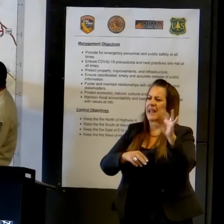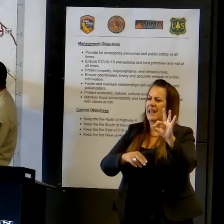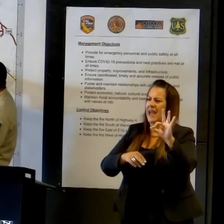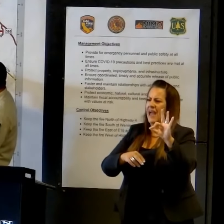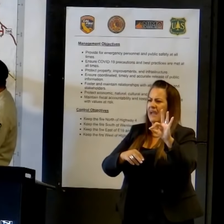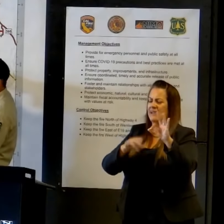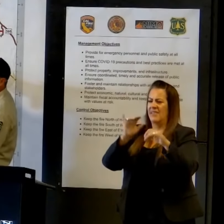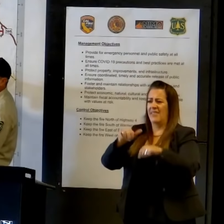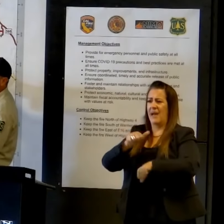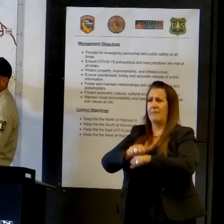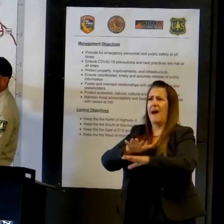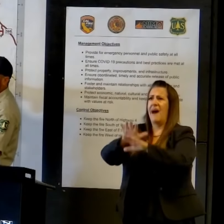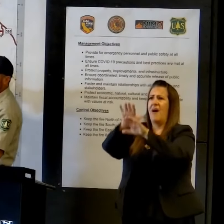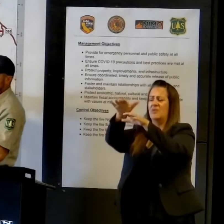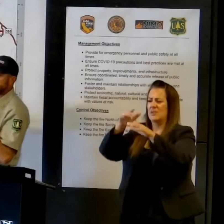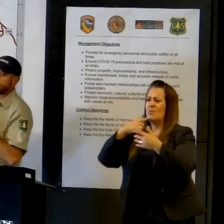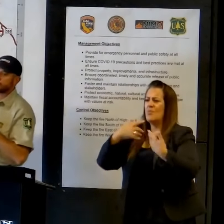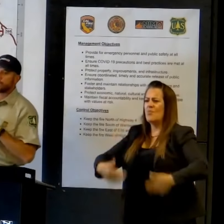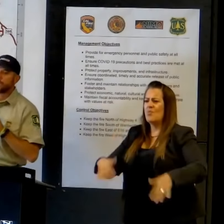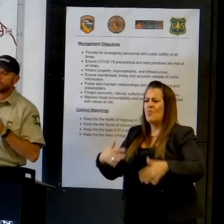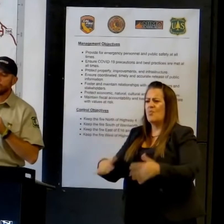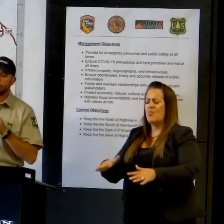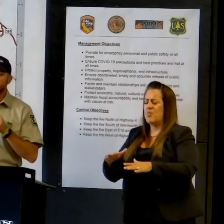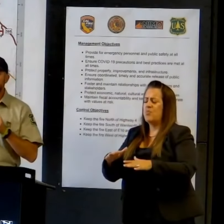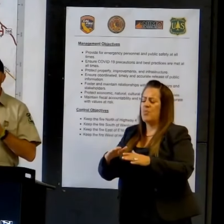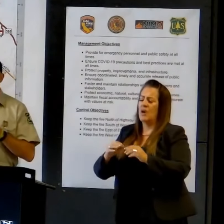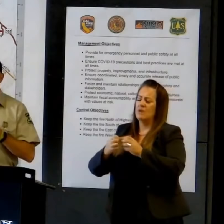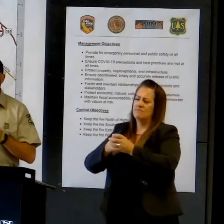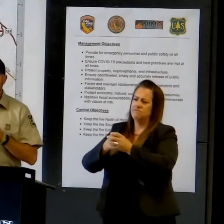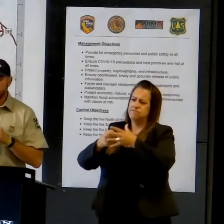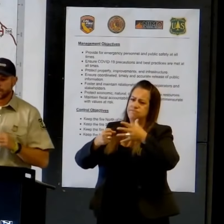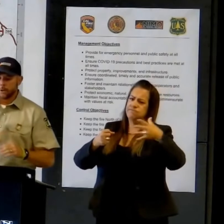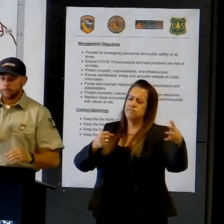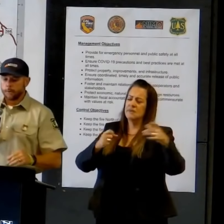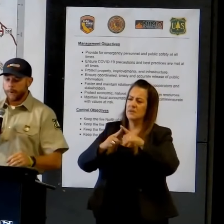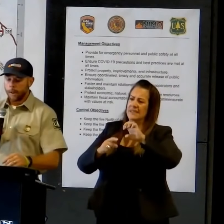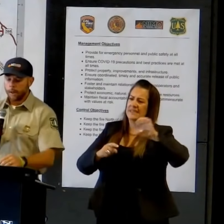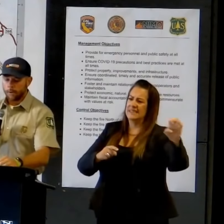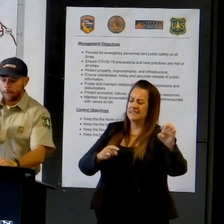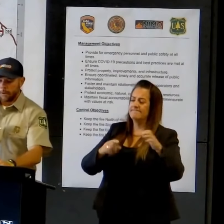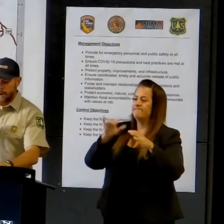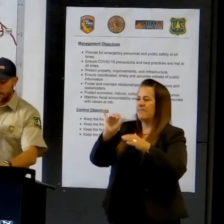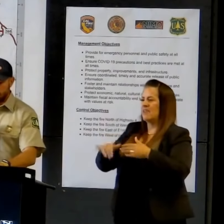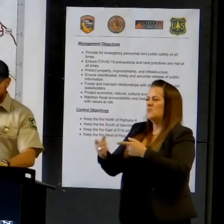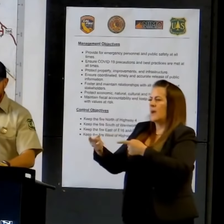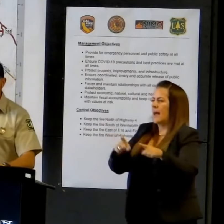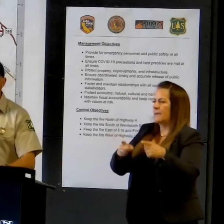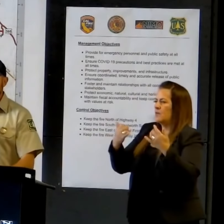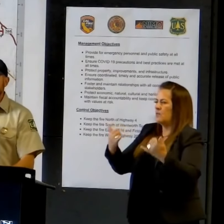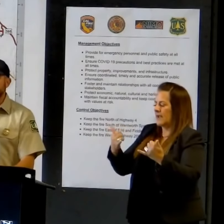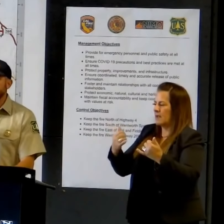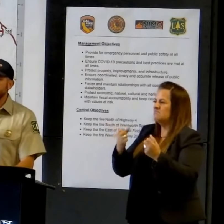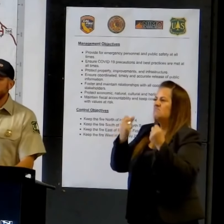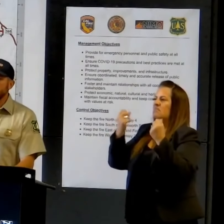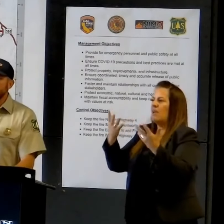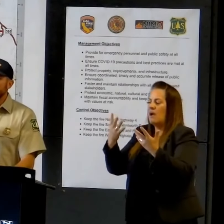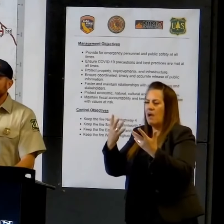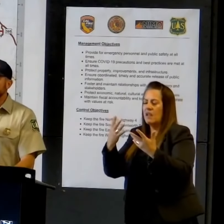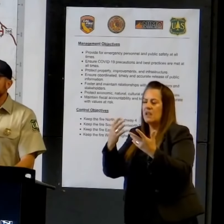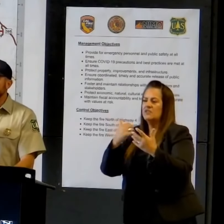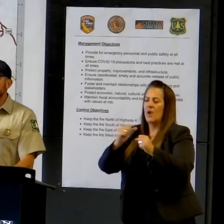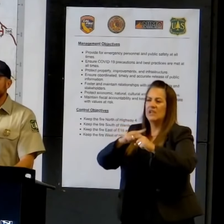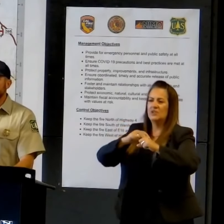mountain. Right now that fire is continuing to move off to the east. So that's the status in Christmas Valley. A lot of structure